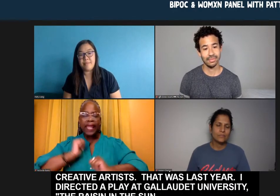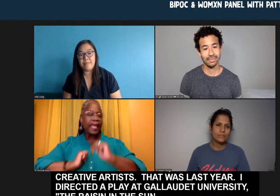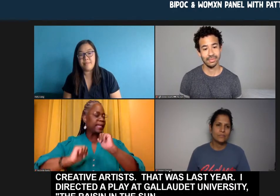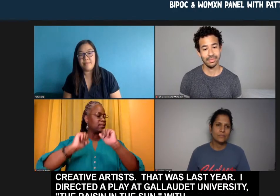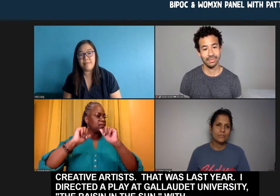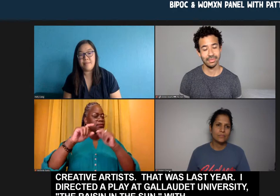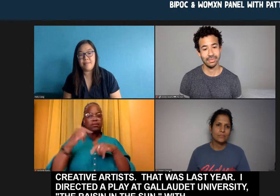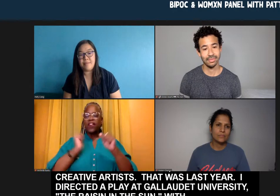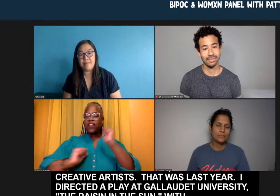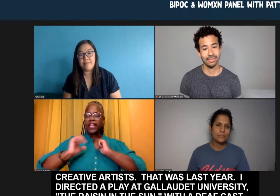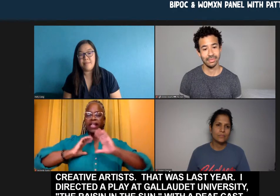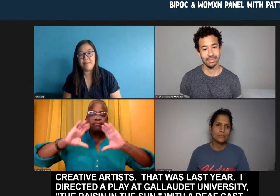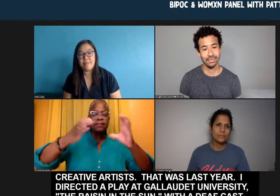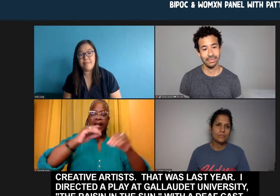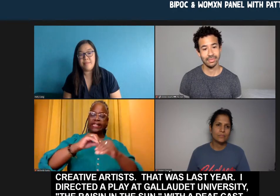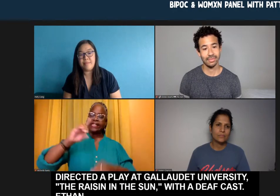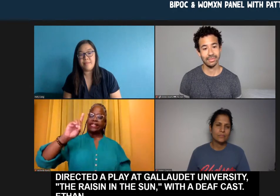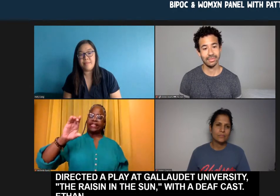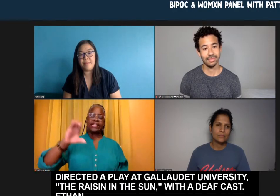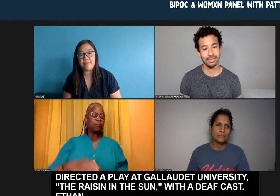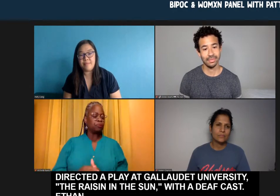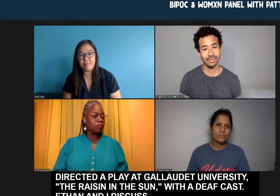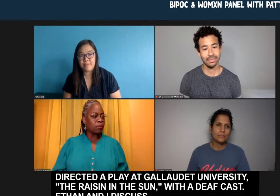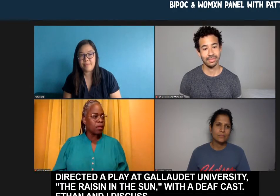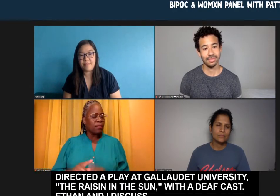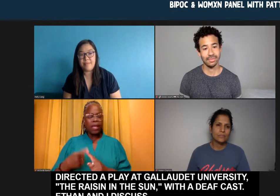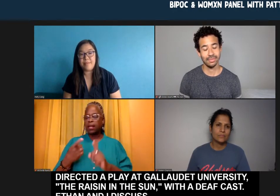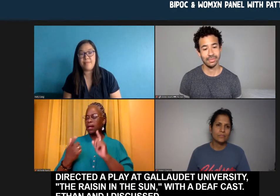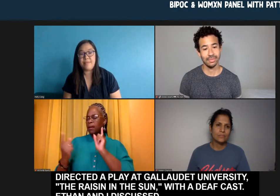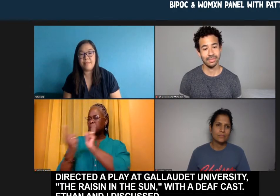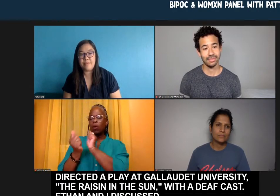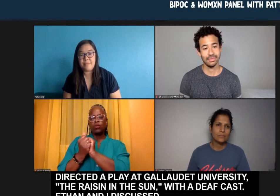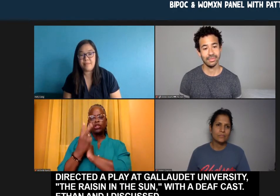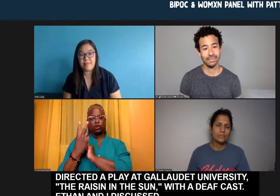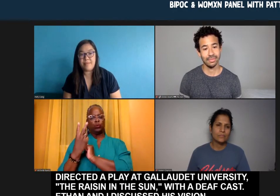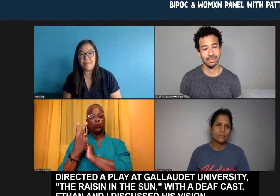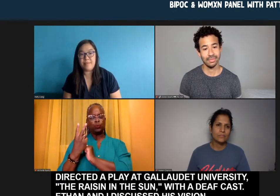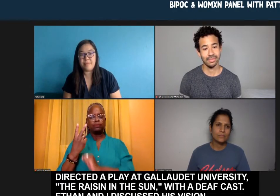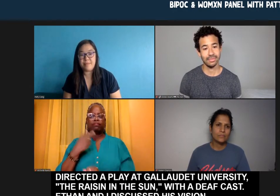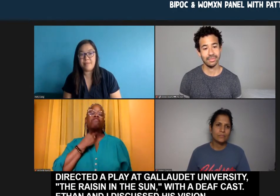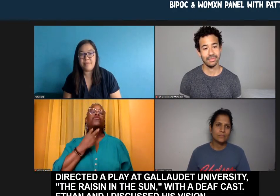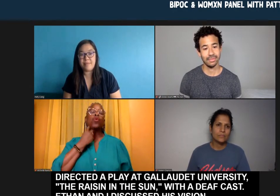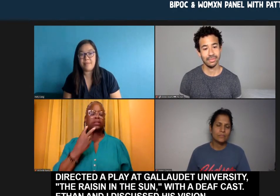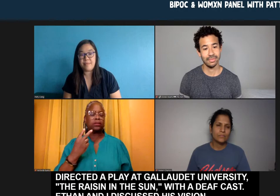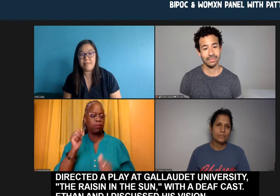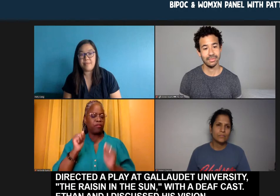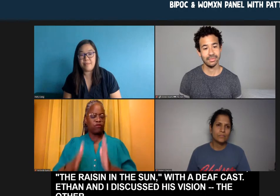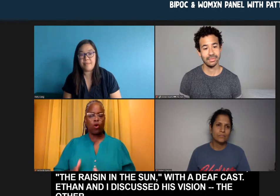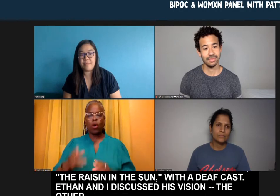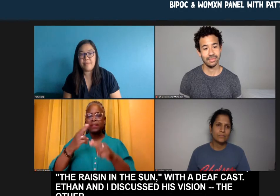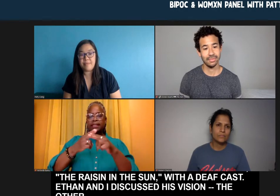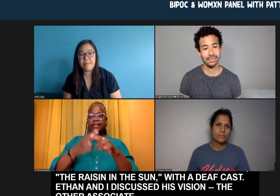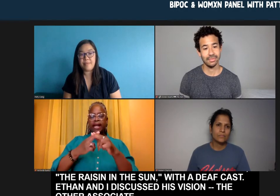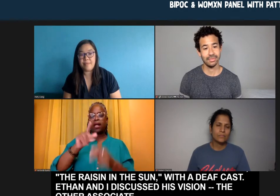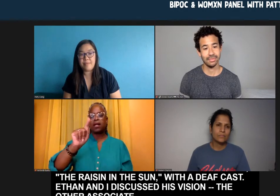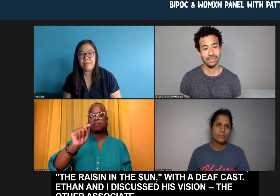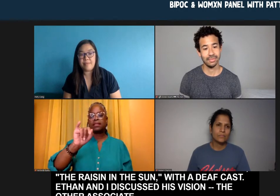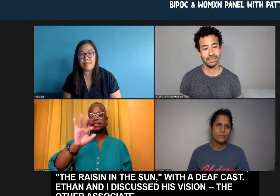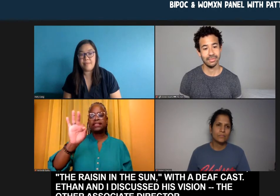discussed his vision, the director, the other maybe associate director. And this was again in DC. And we had two